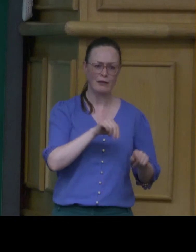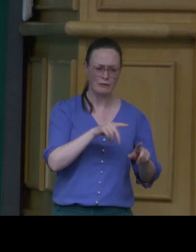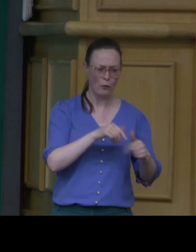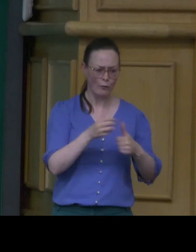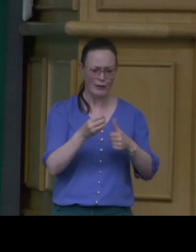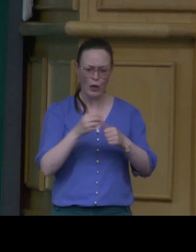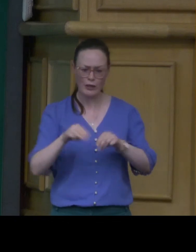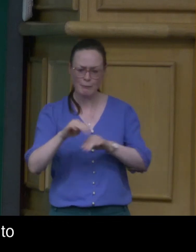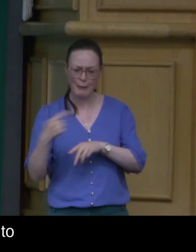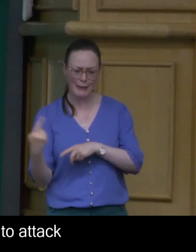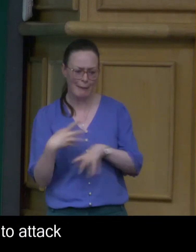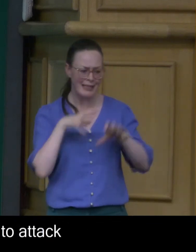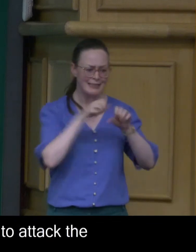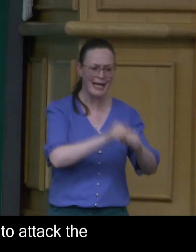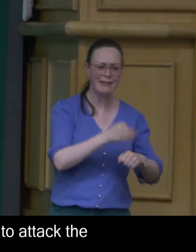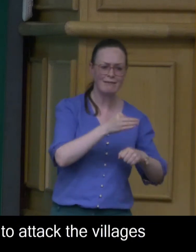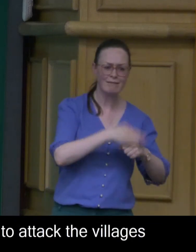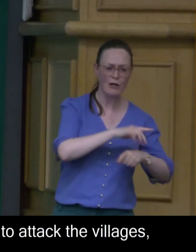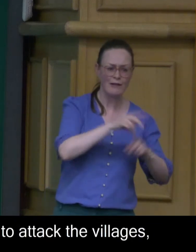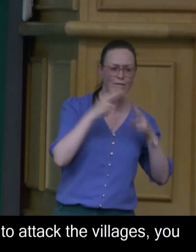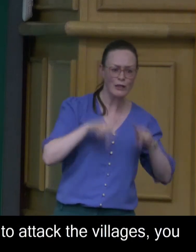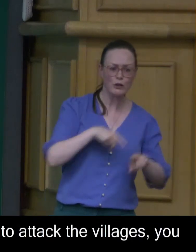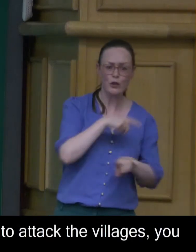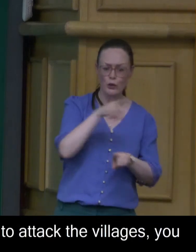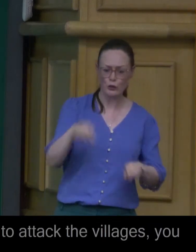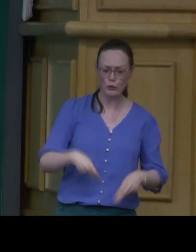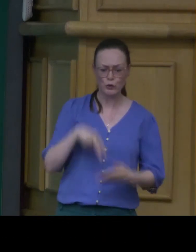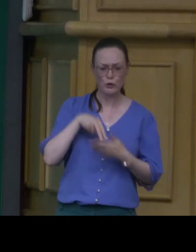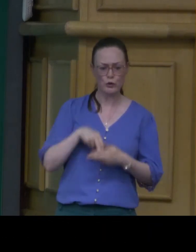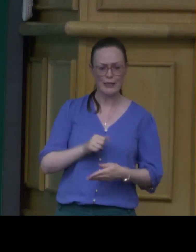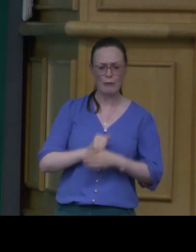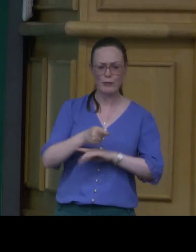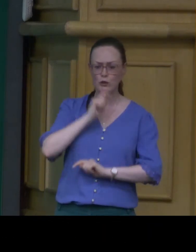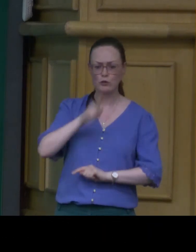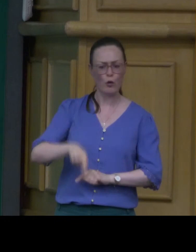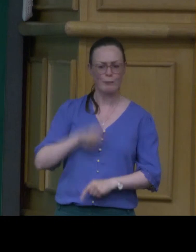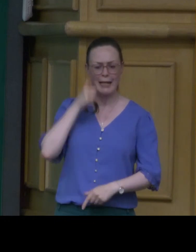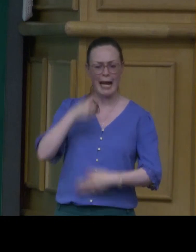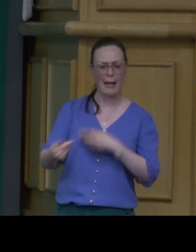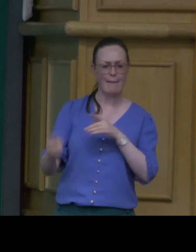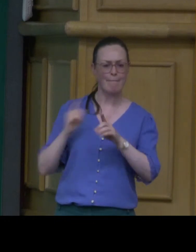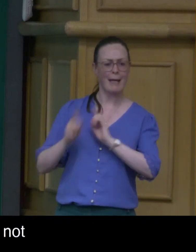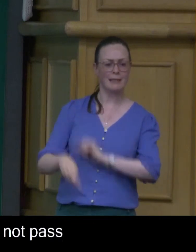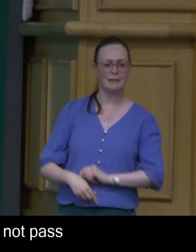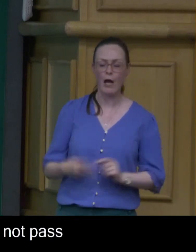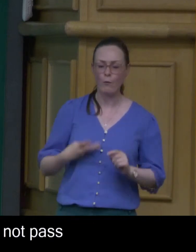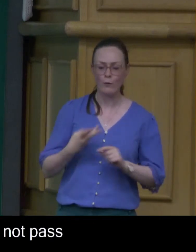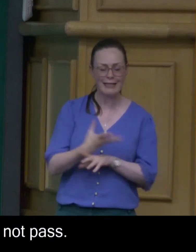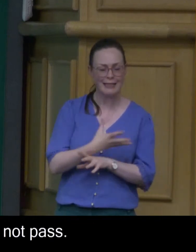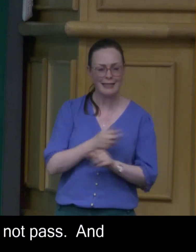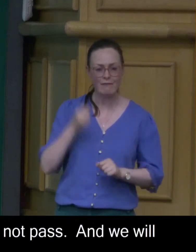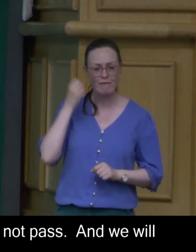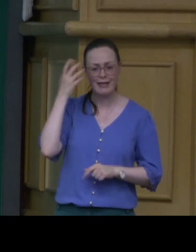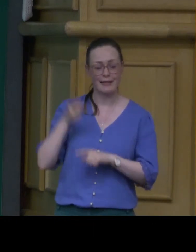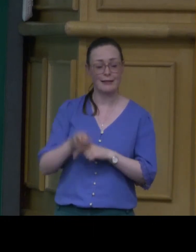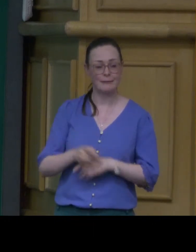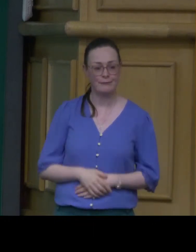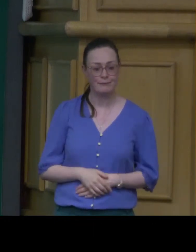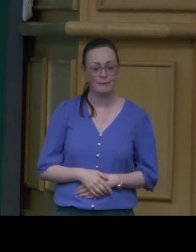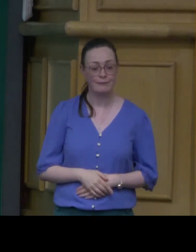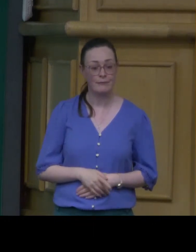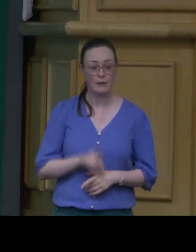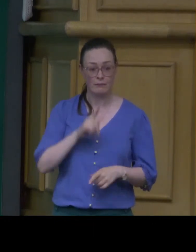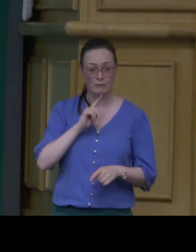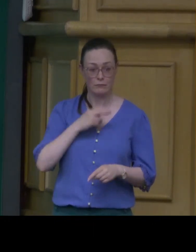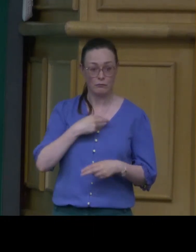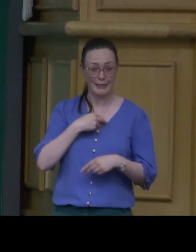villages, you stood on the bridge and you said, 'You shall not pass.' And we will never forget that." And he